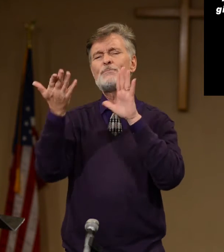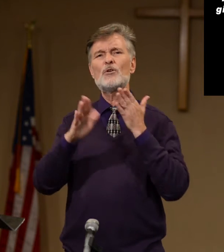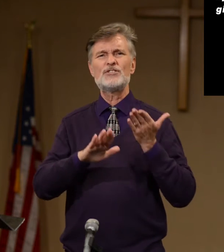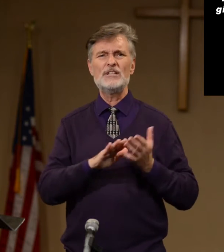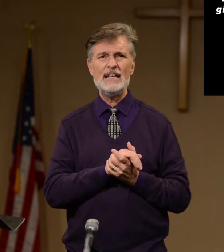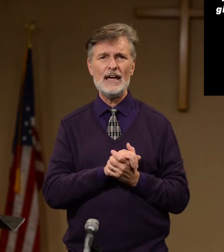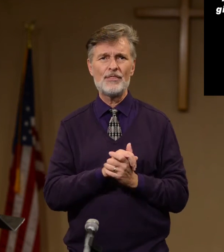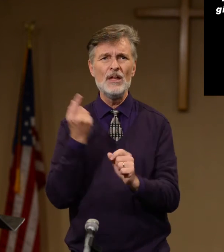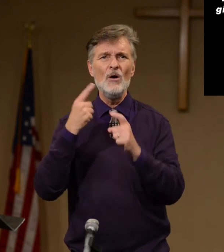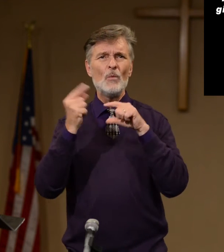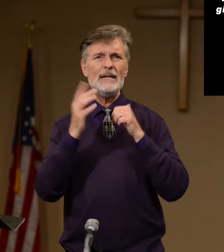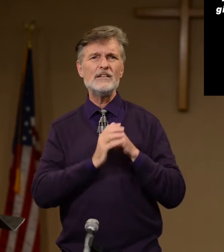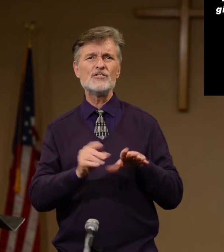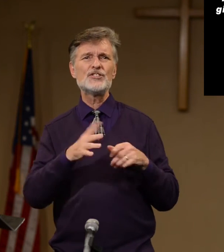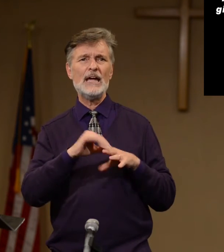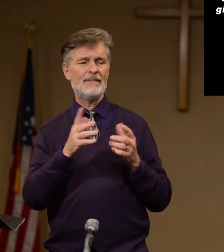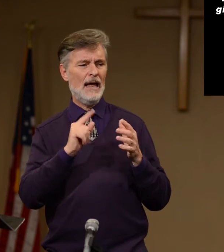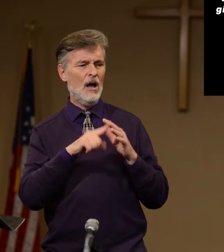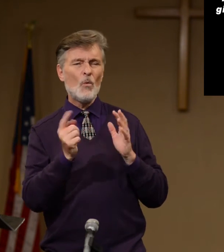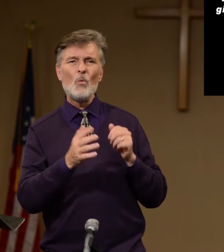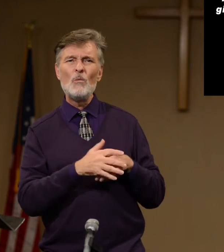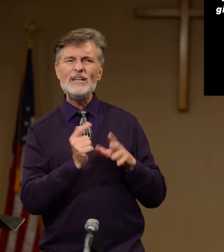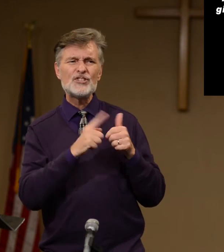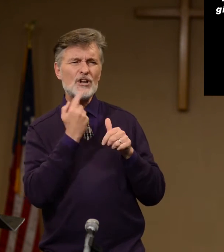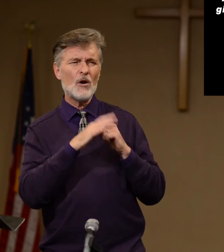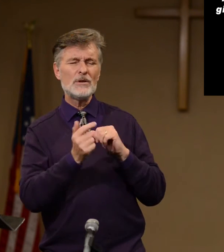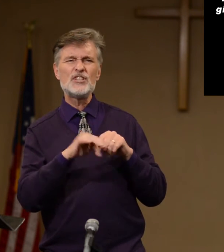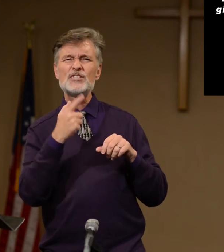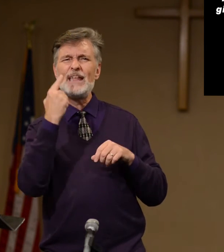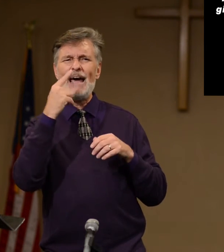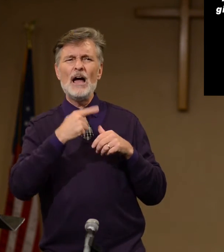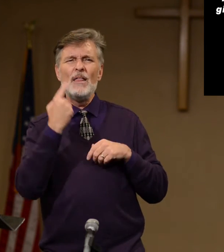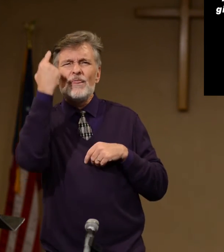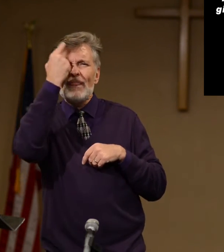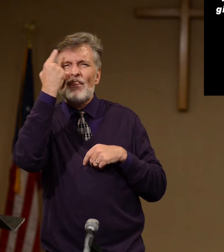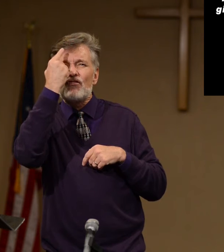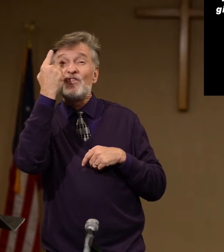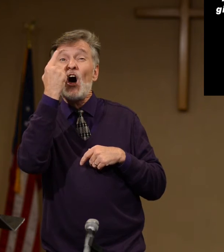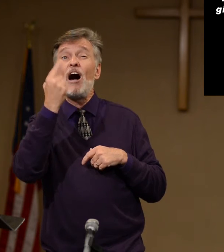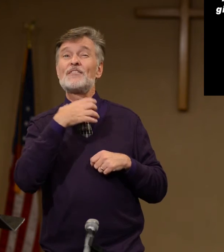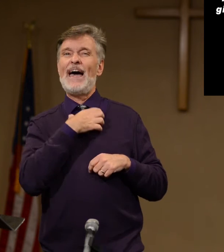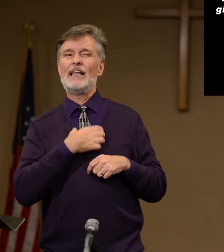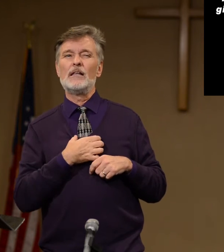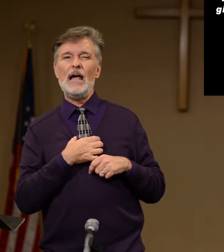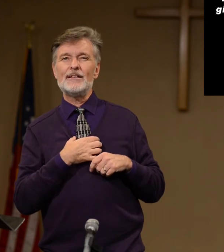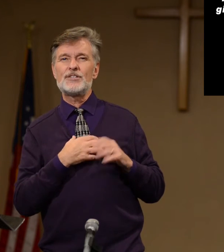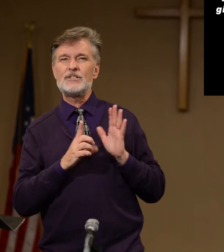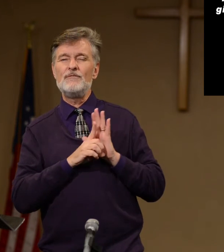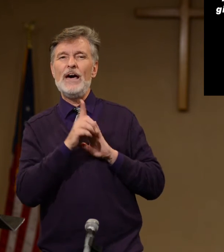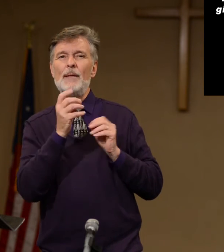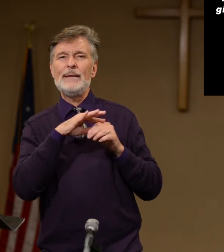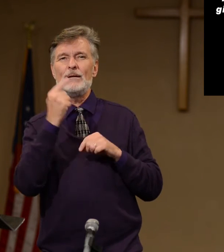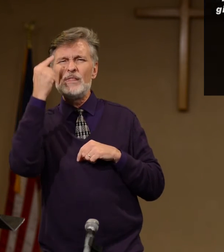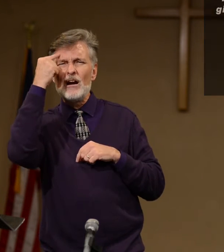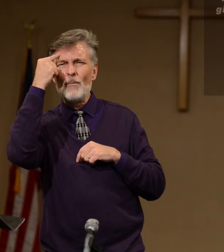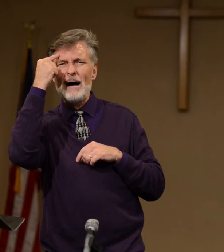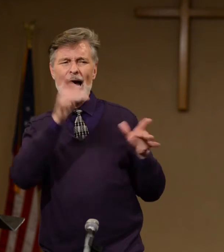birth to death." We need to understand that when we start with just that thought, that lust developing within our mind